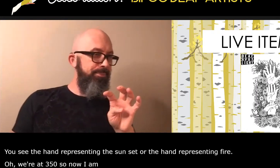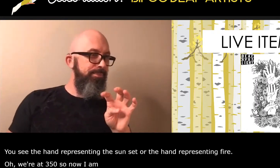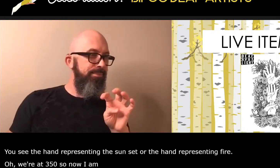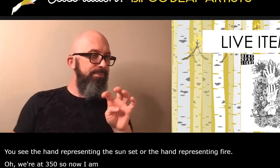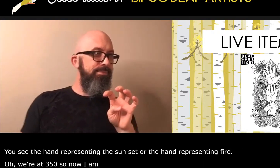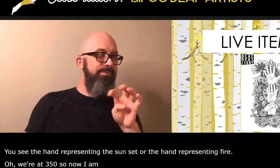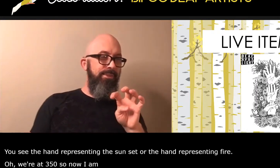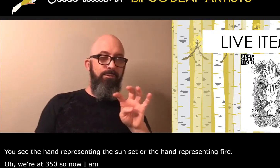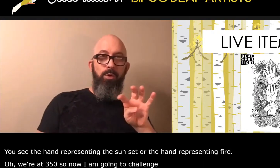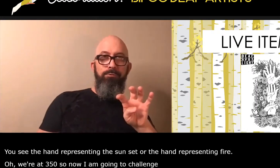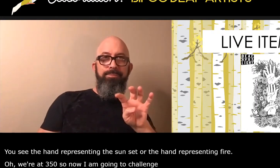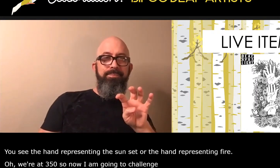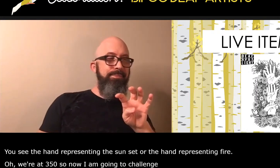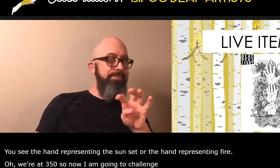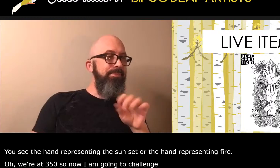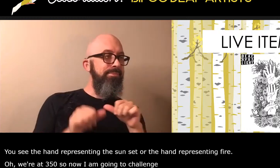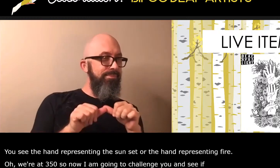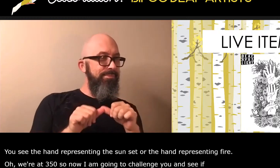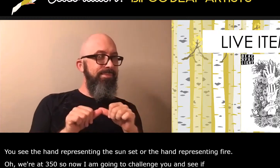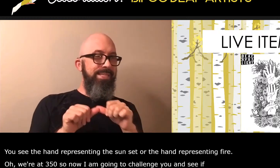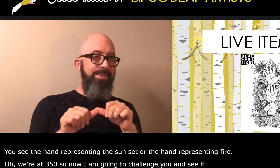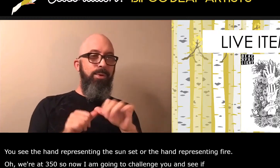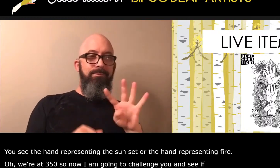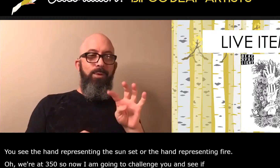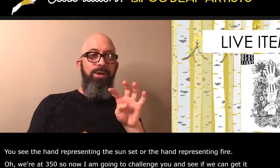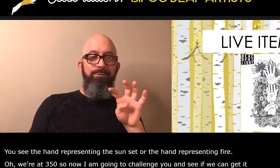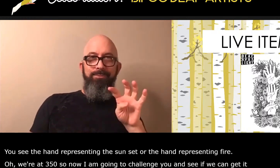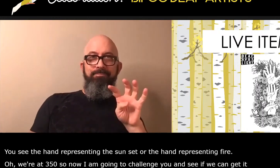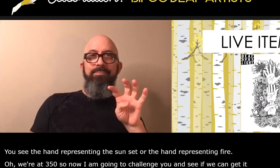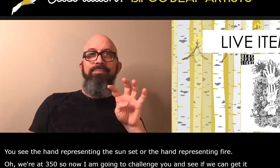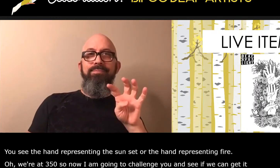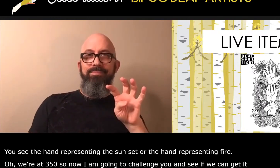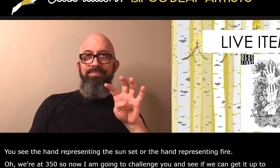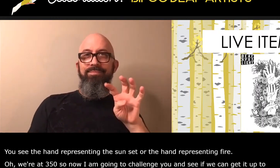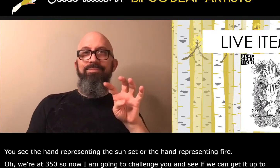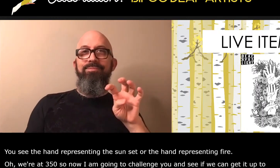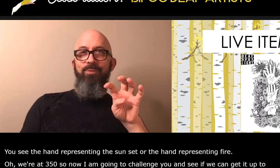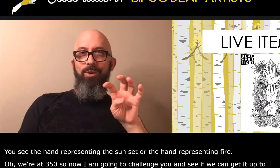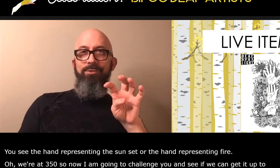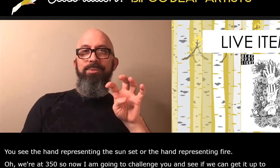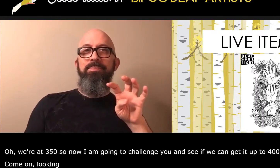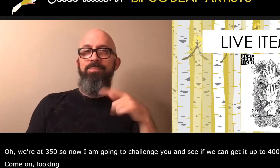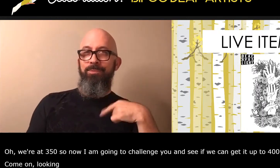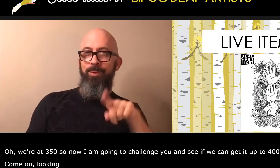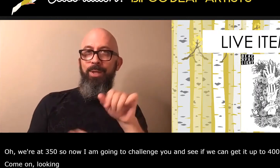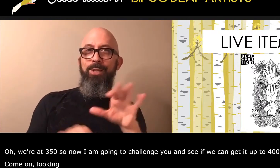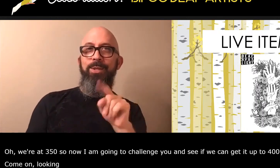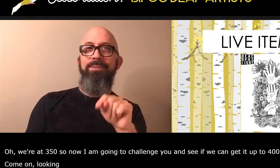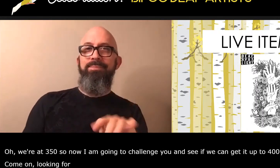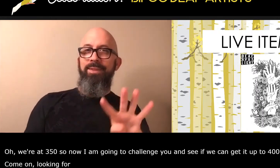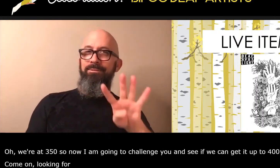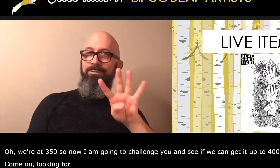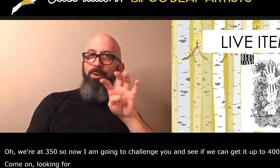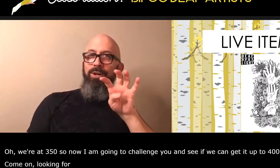it up to 400. Come on, looking for 4. Let's keep it going.